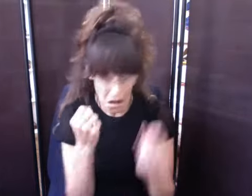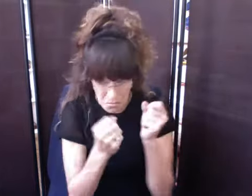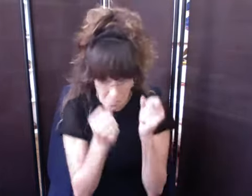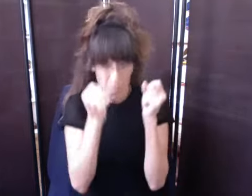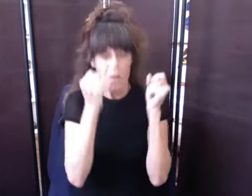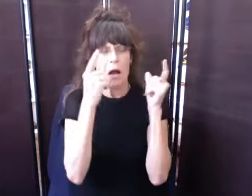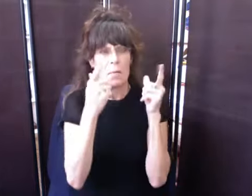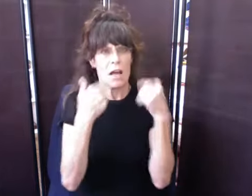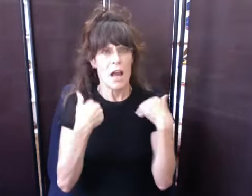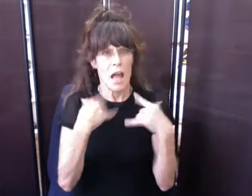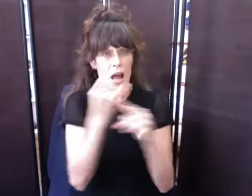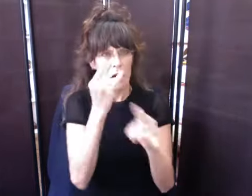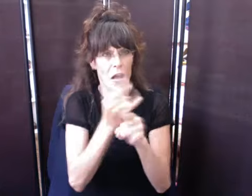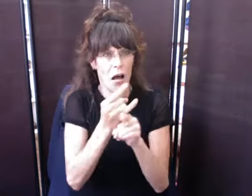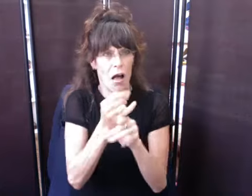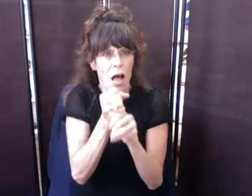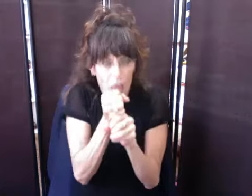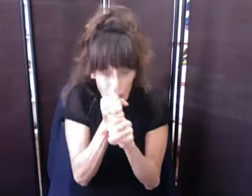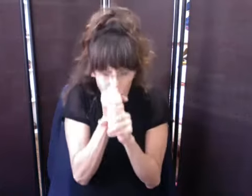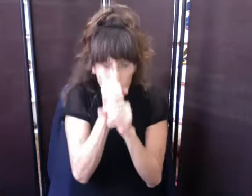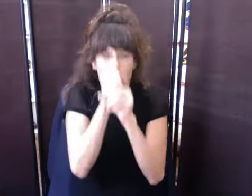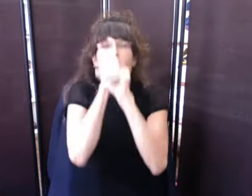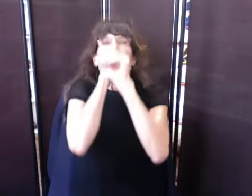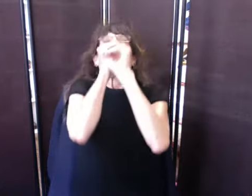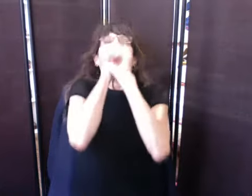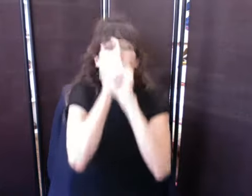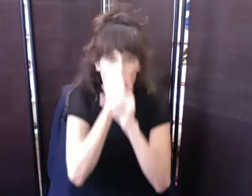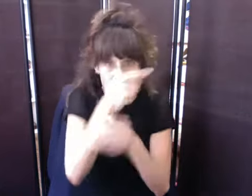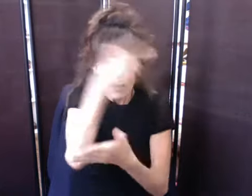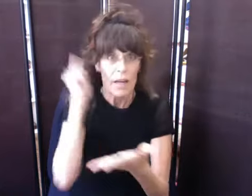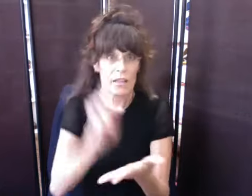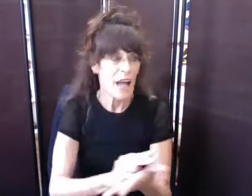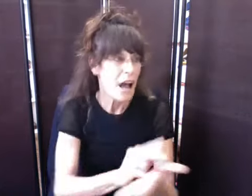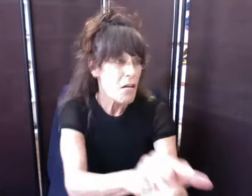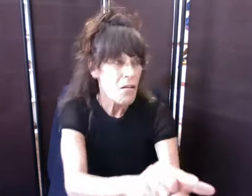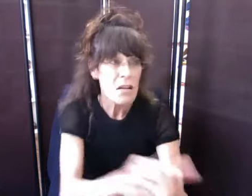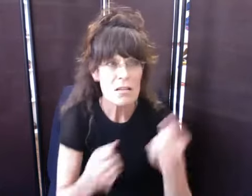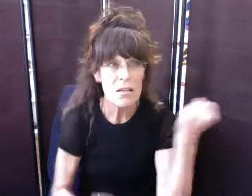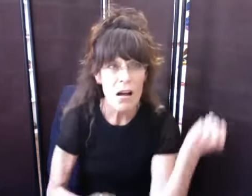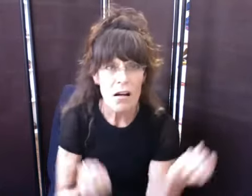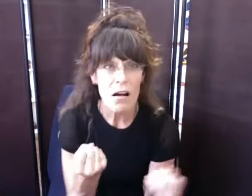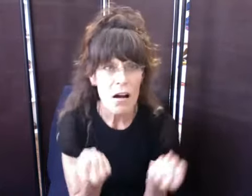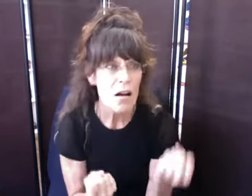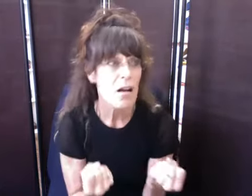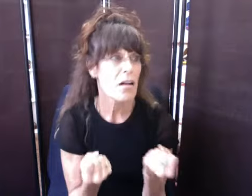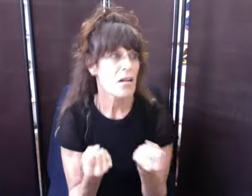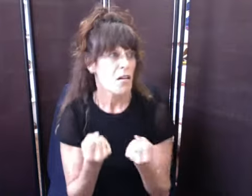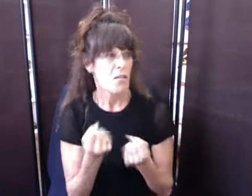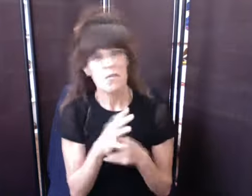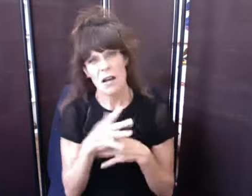Daniels. I was the kid that was passed out in his friend's back seat. I was the kid that lipped off and got some mouthy, snarky comment to the cute cheerleader